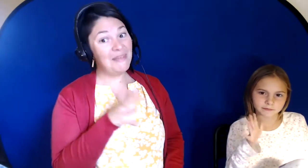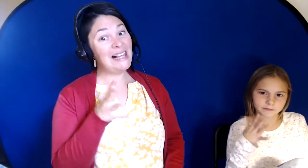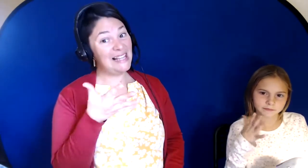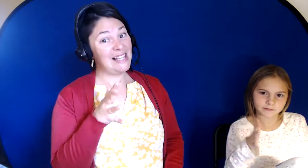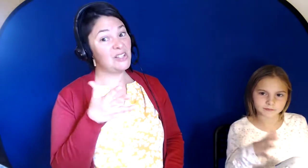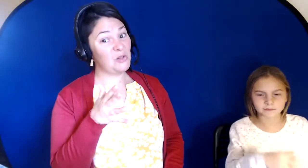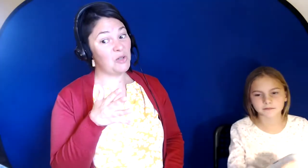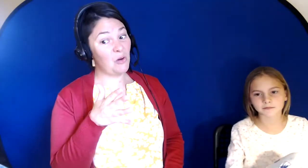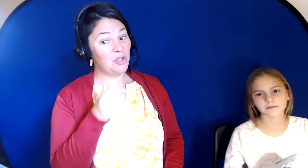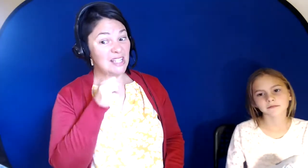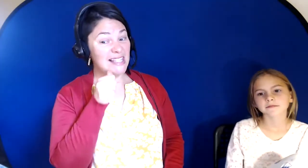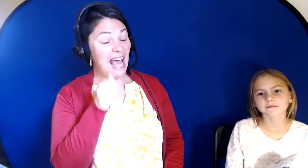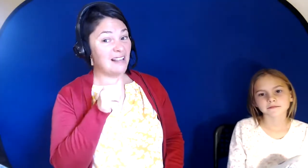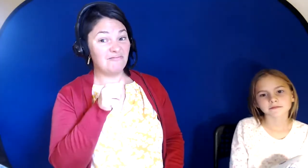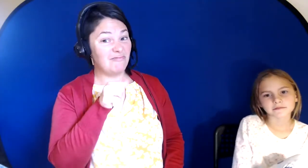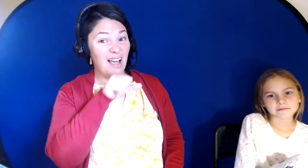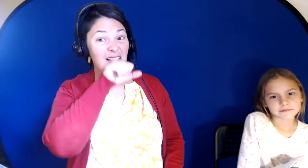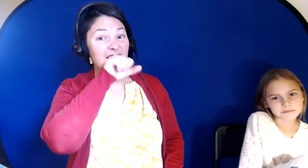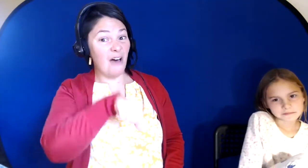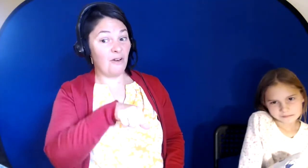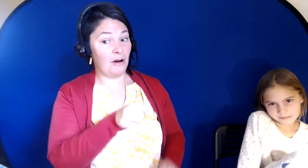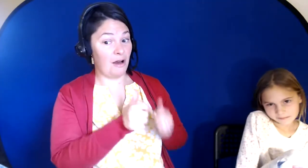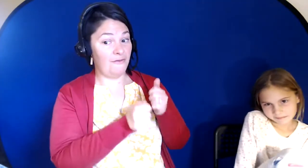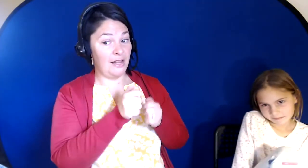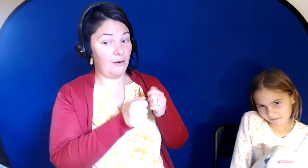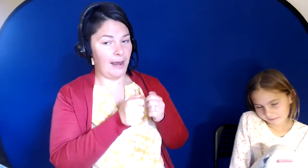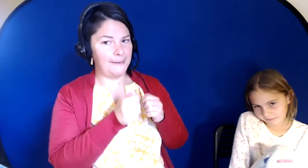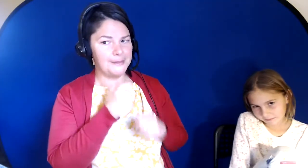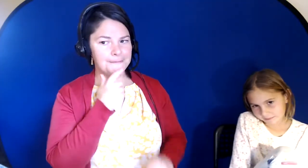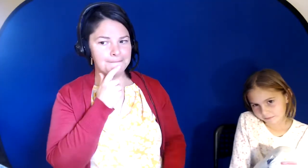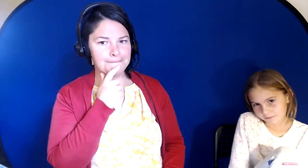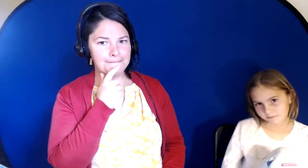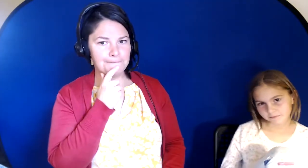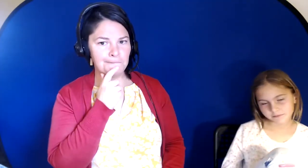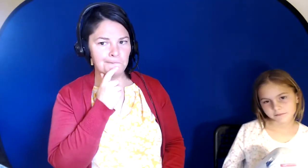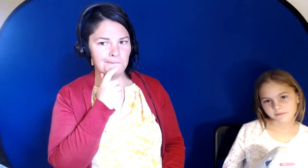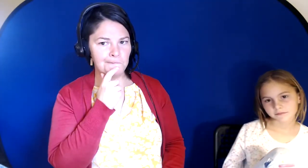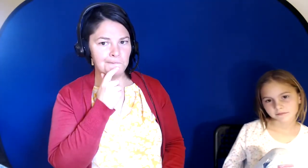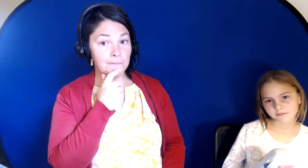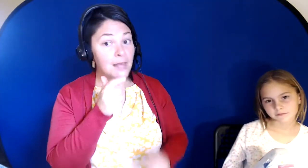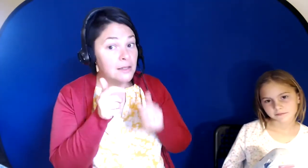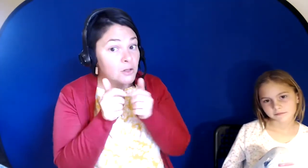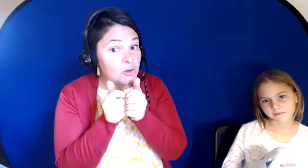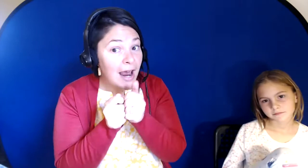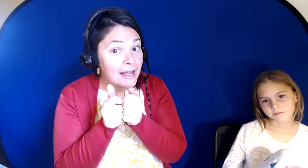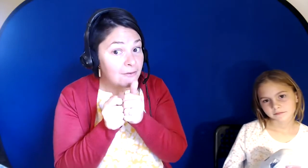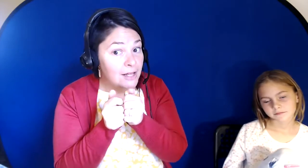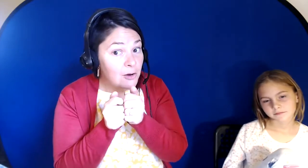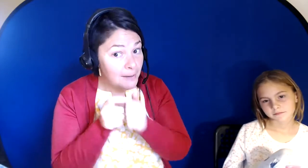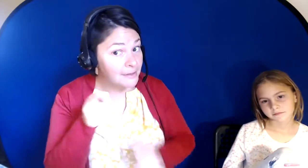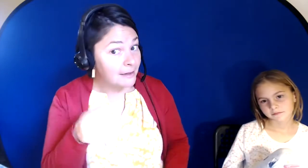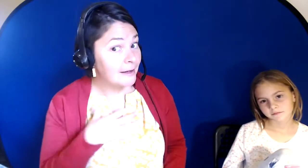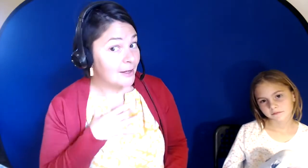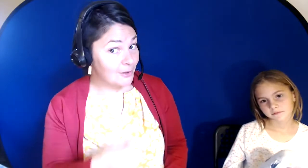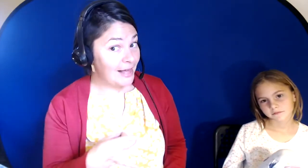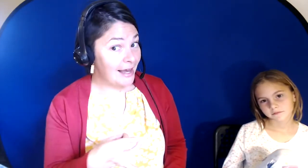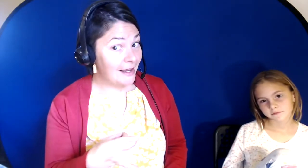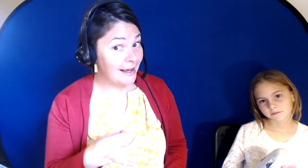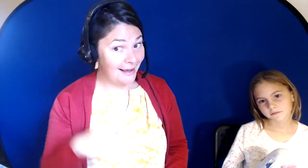Mila's a so-so. She's not a lover of video games. So try it. Video games? You like?